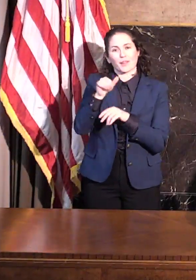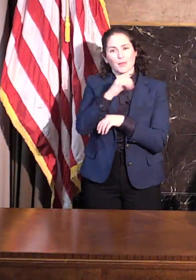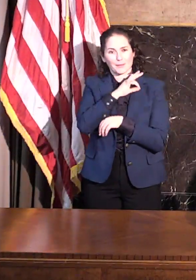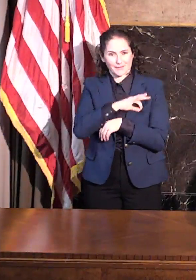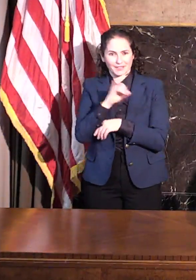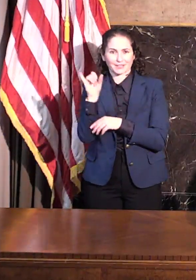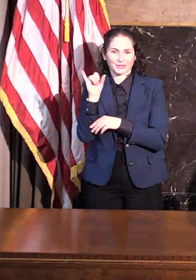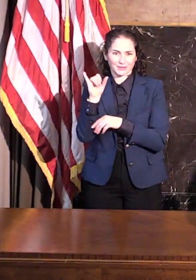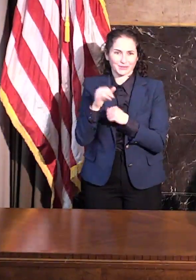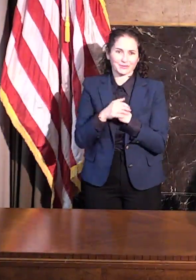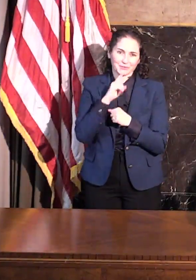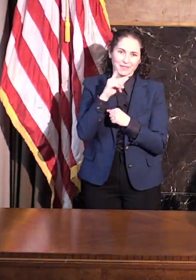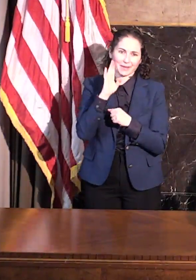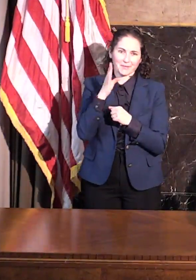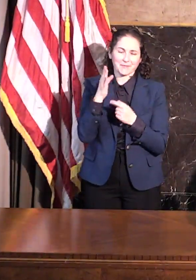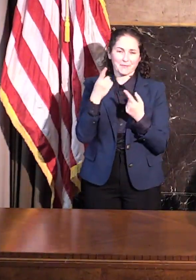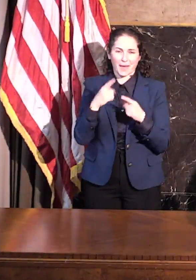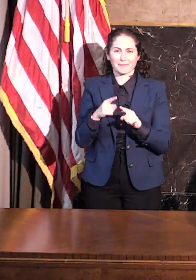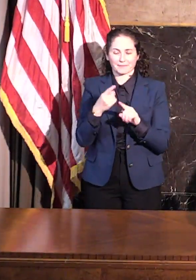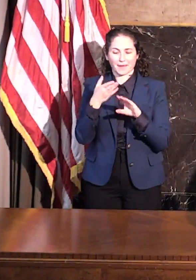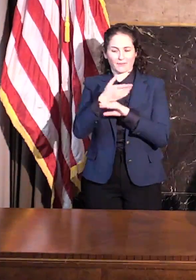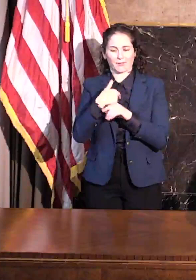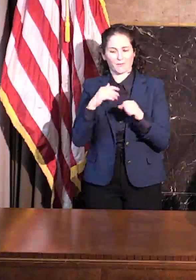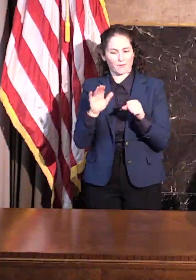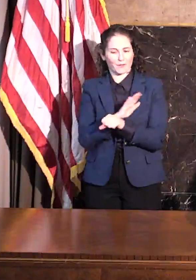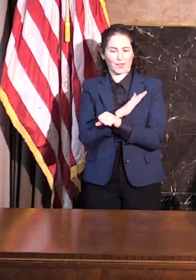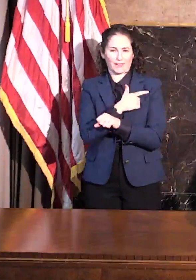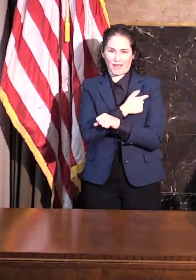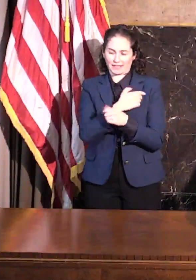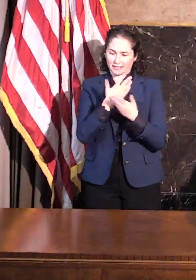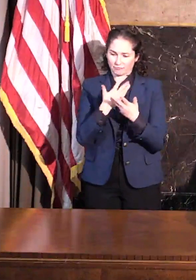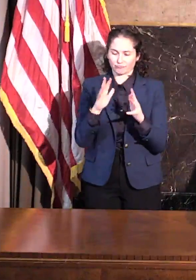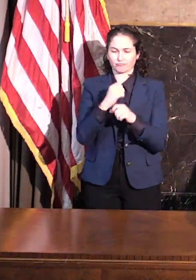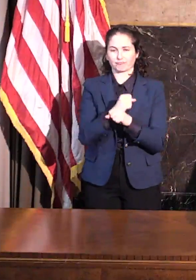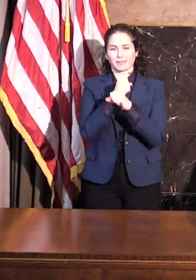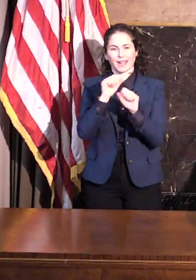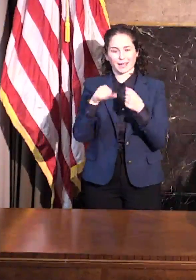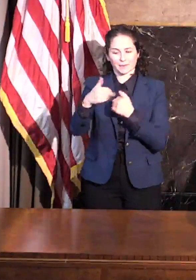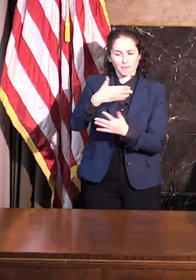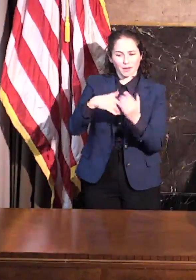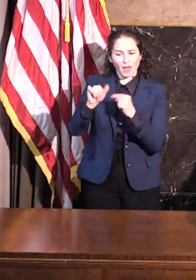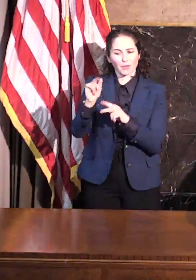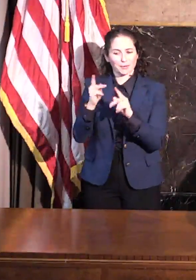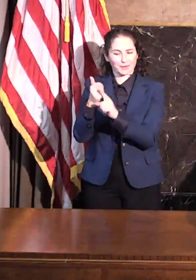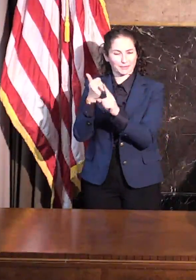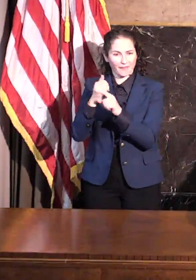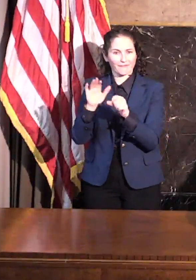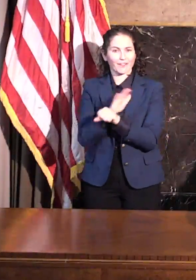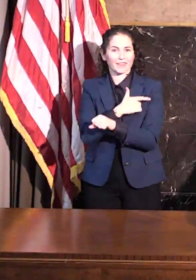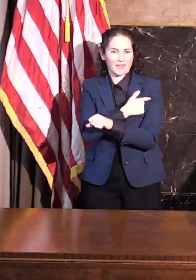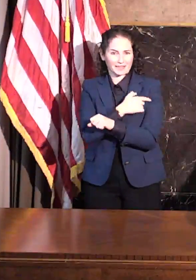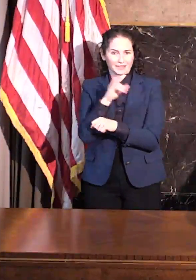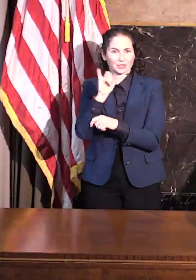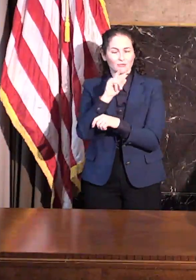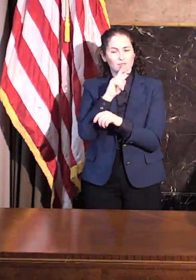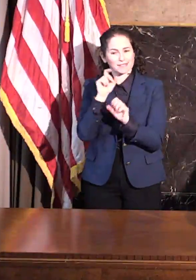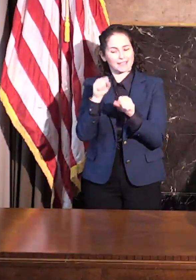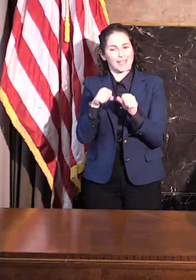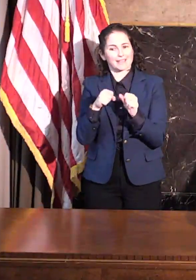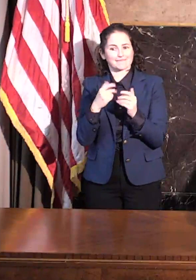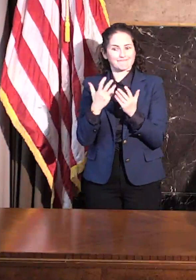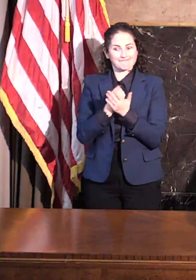I'm not minimizing that, but it's something we all took for granted, but we don't take it for granted after a year during a pandemic. Really